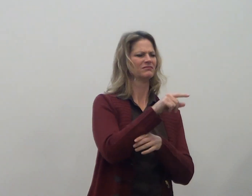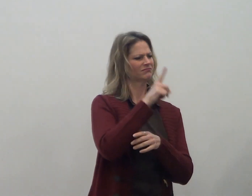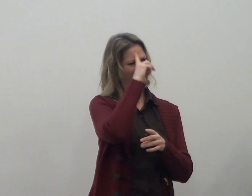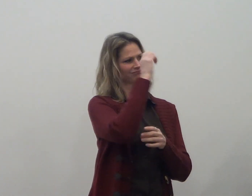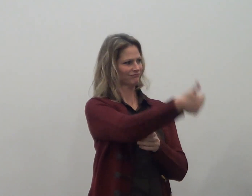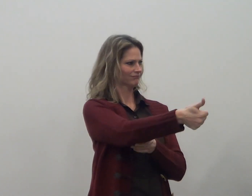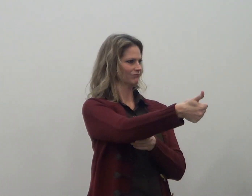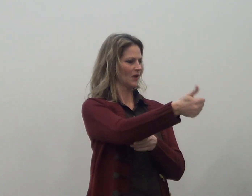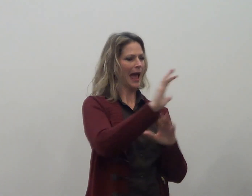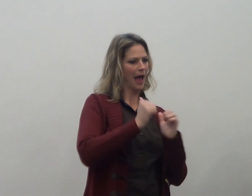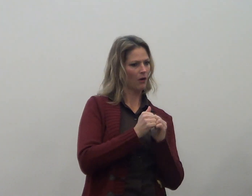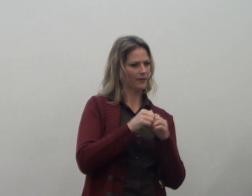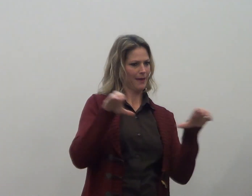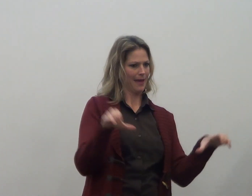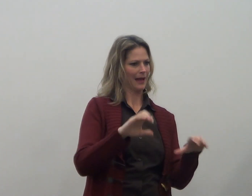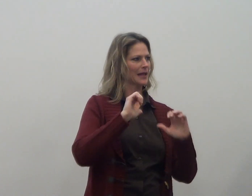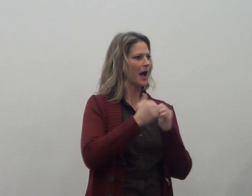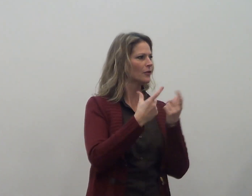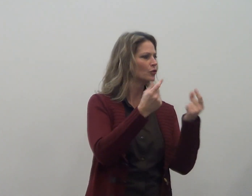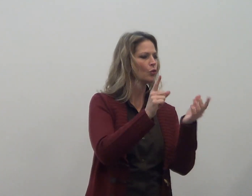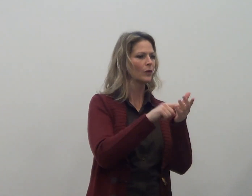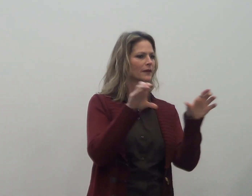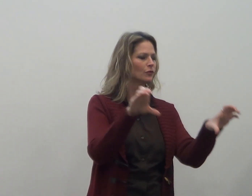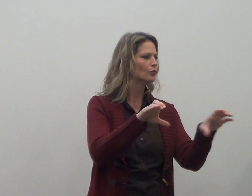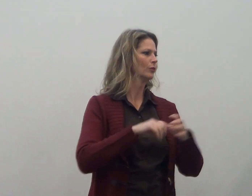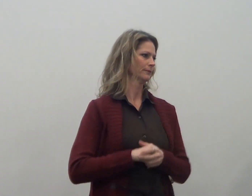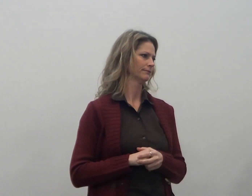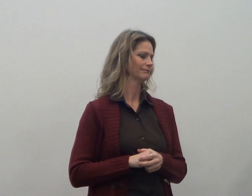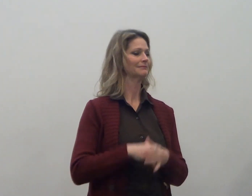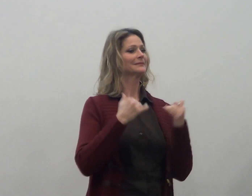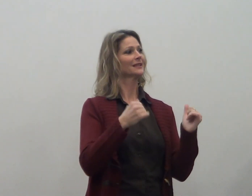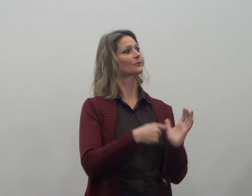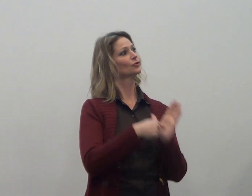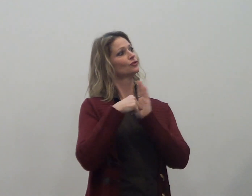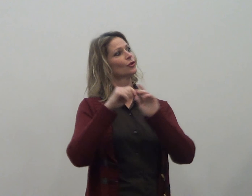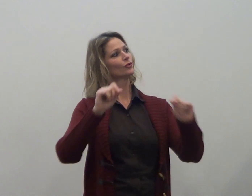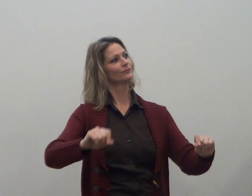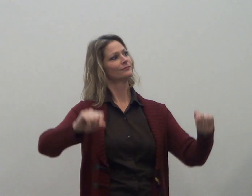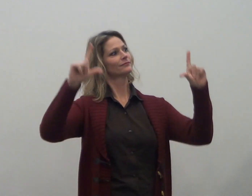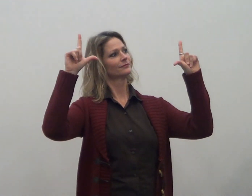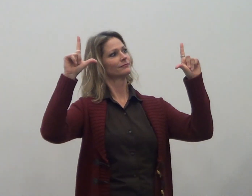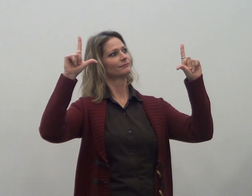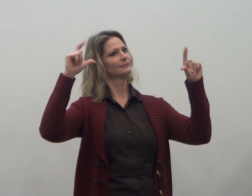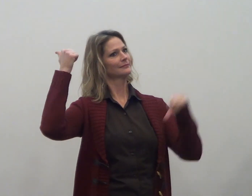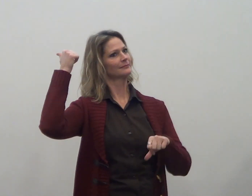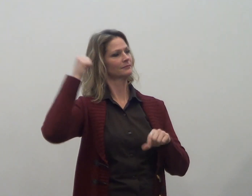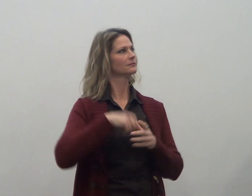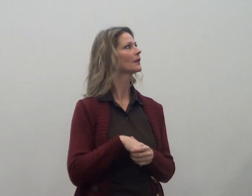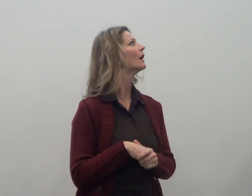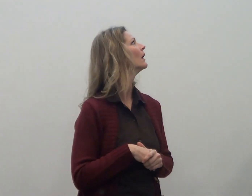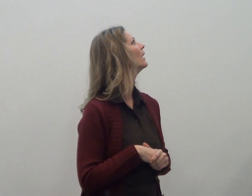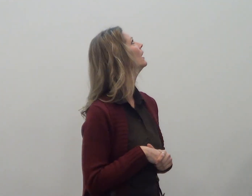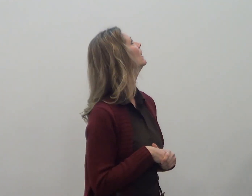decide for yourself. And now I'm going to show a video clip, and this is a woman